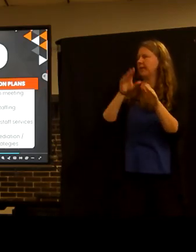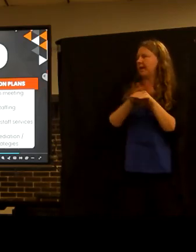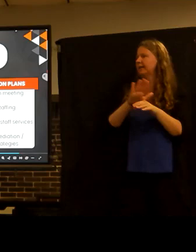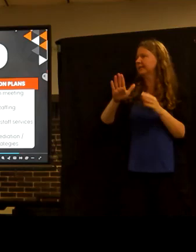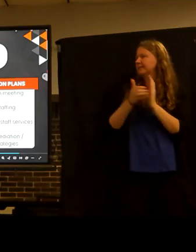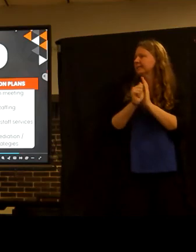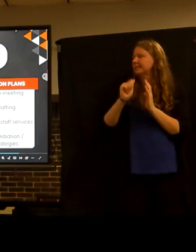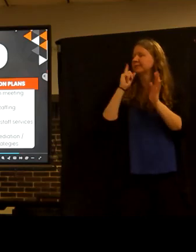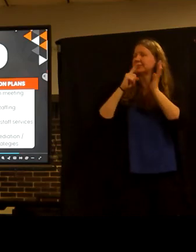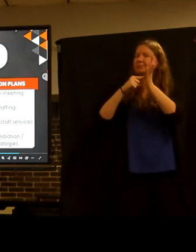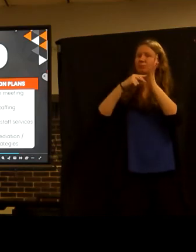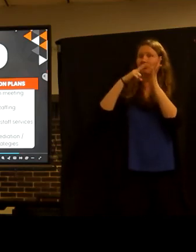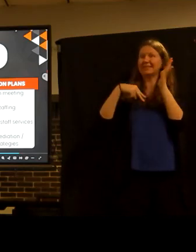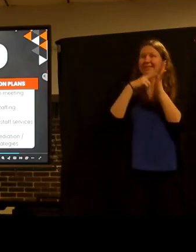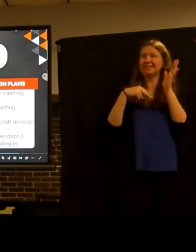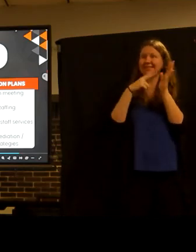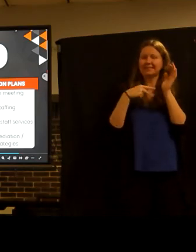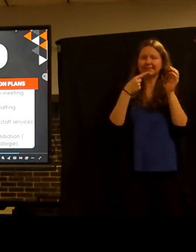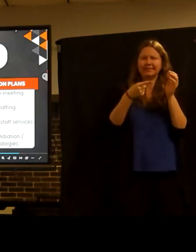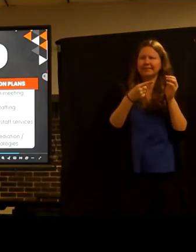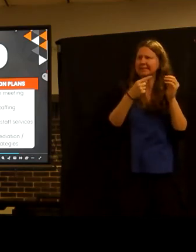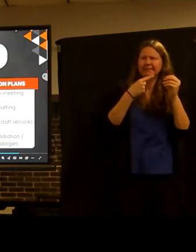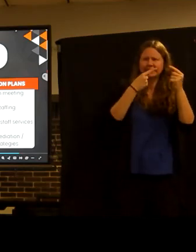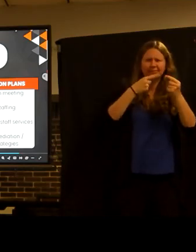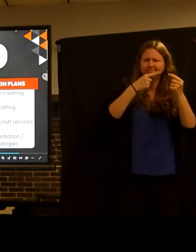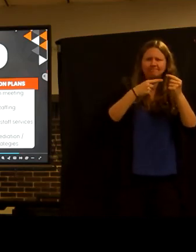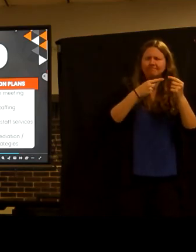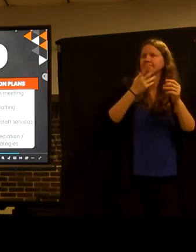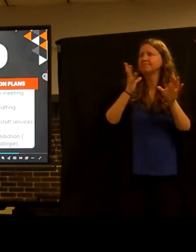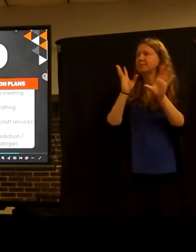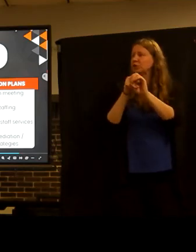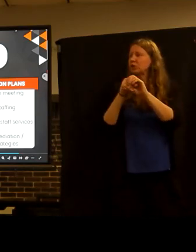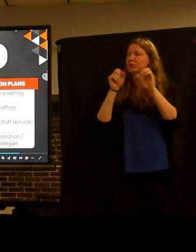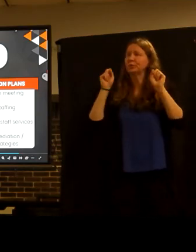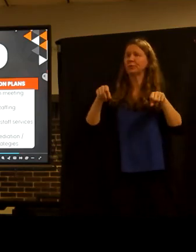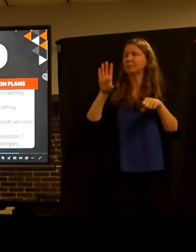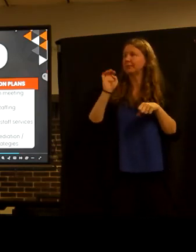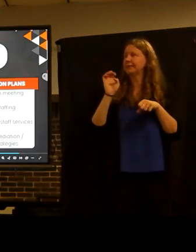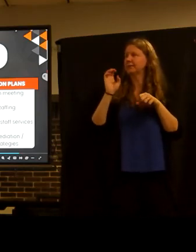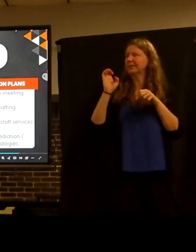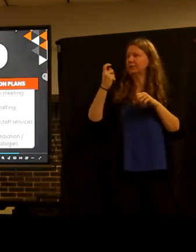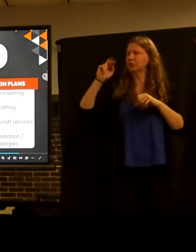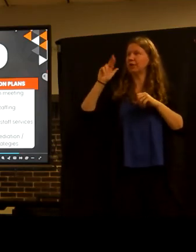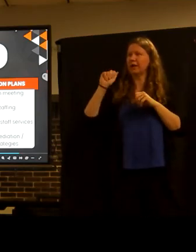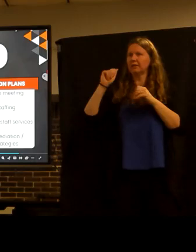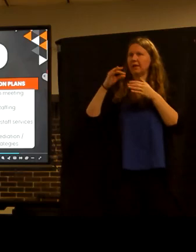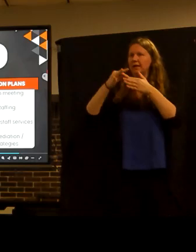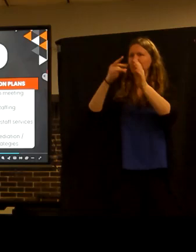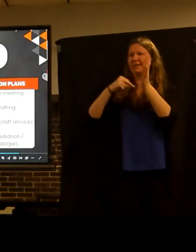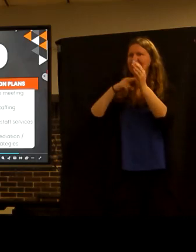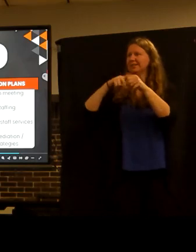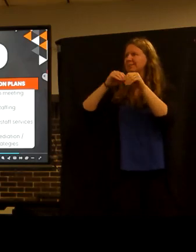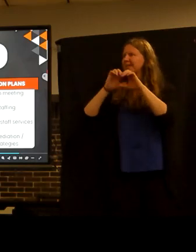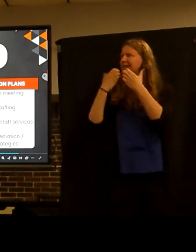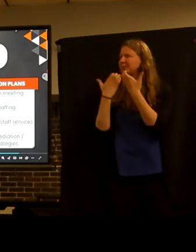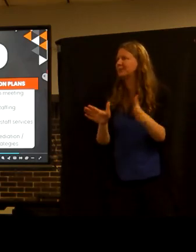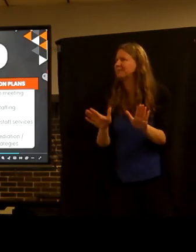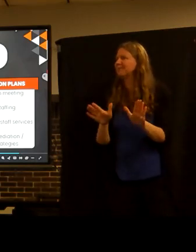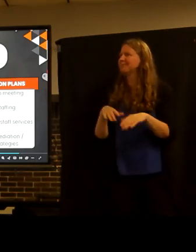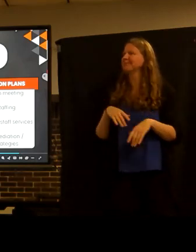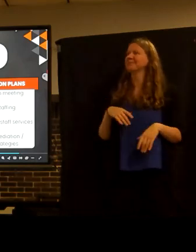provided, and additional remediation and intensive strategies that we can provide. So if a student is struggling with reading, they may